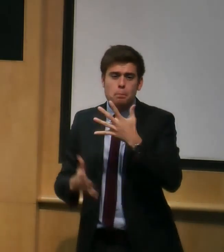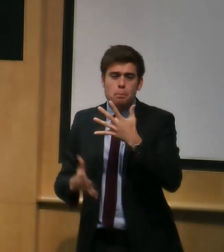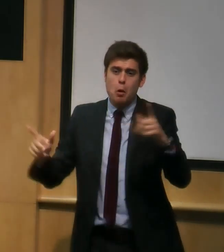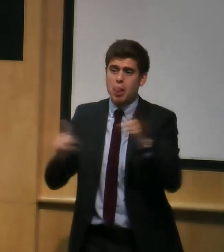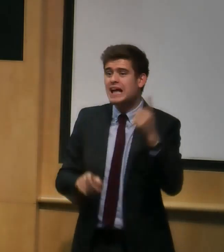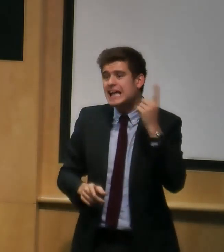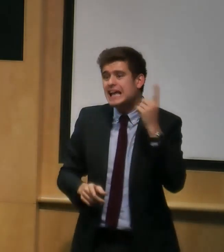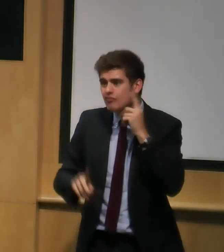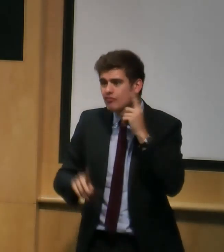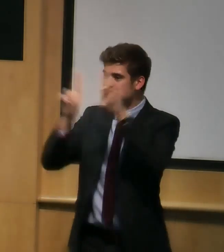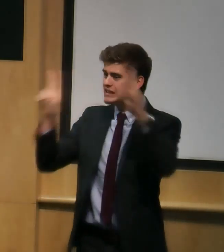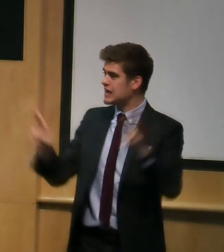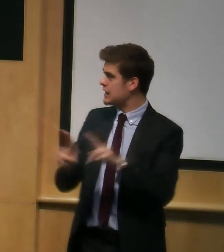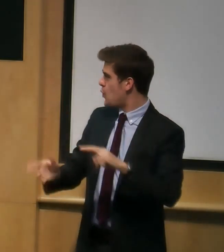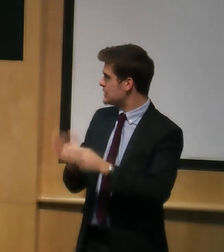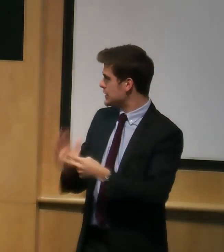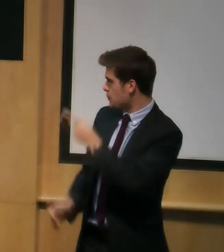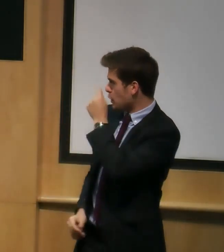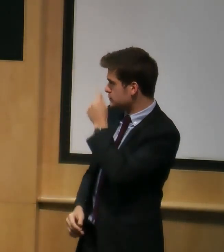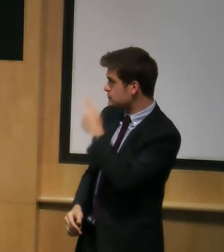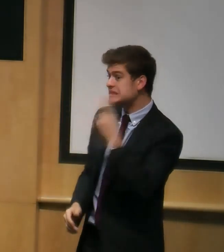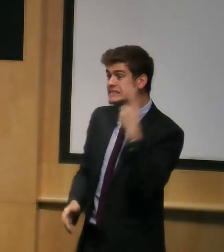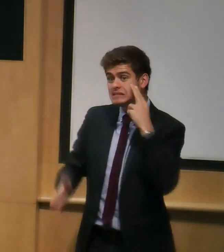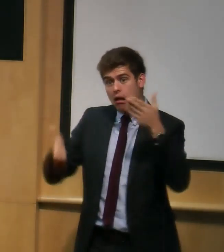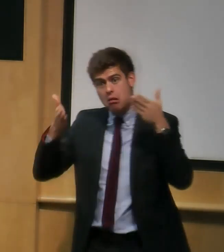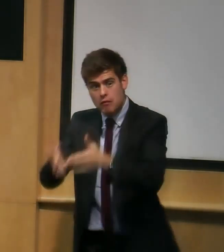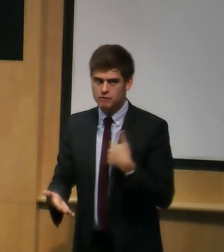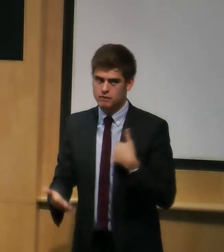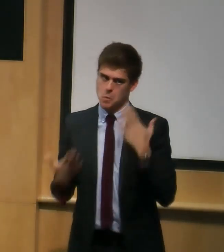what you're saying. Working in the UK's largest